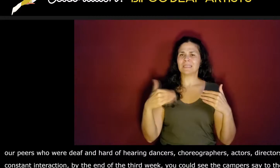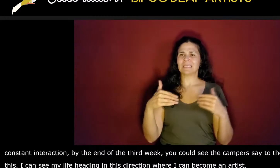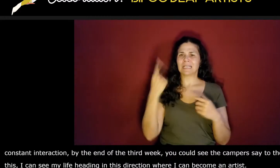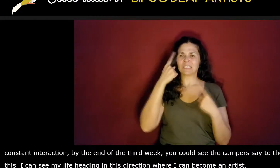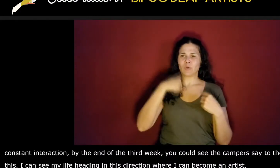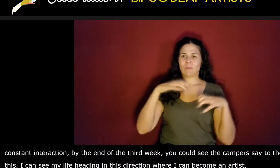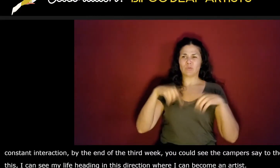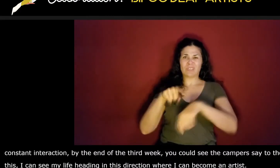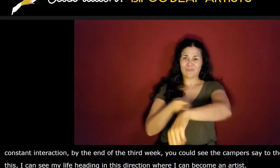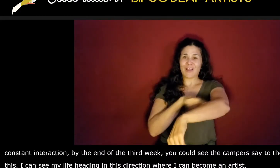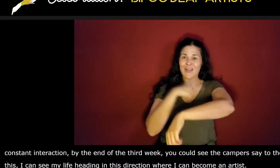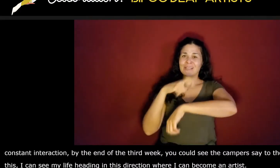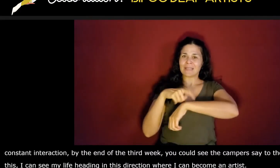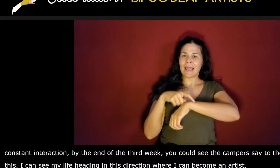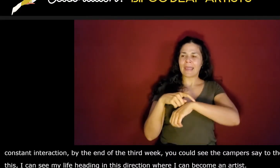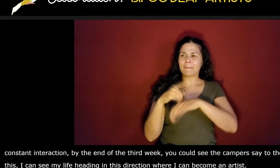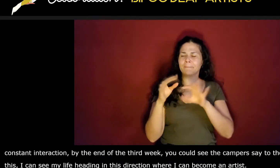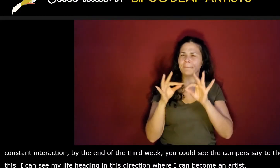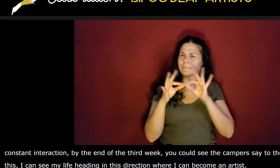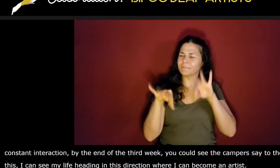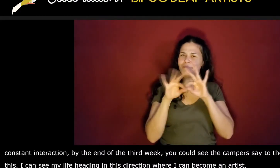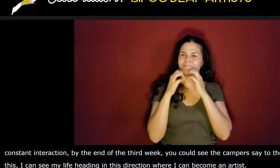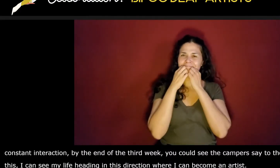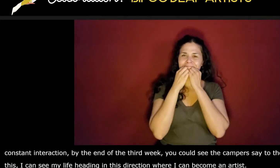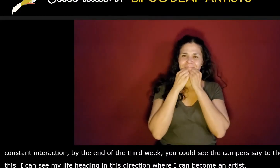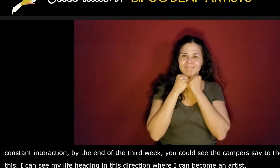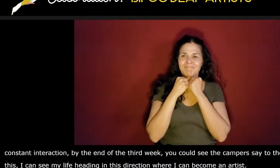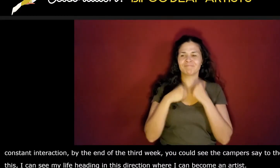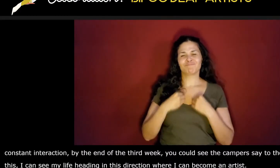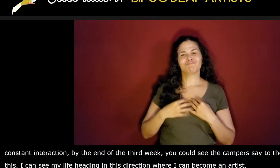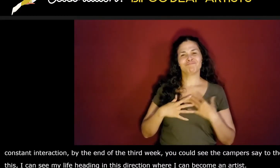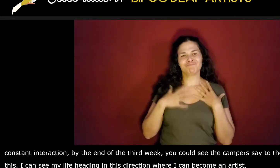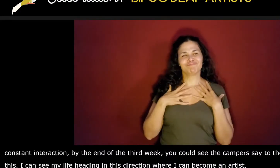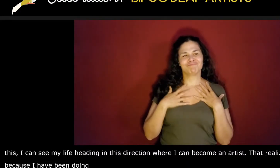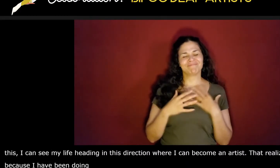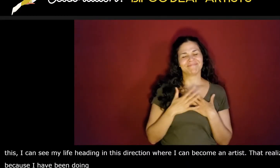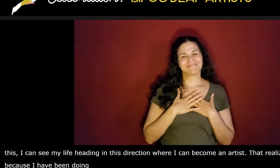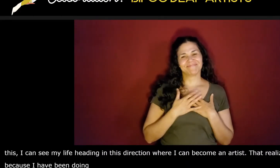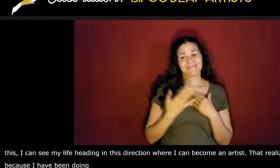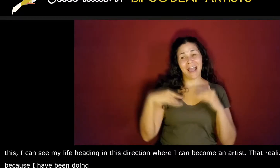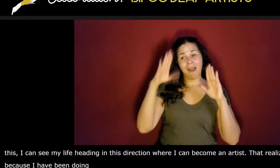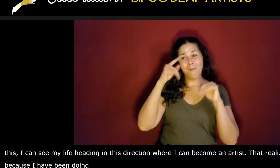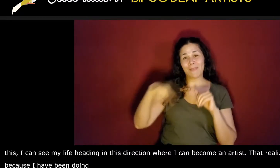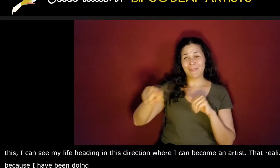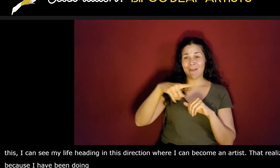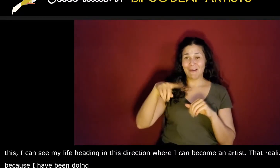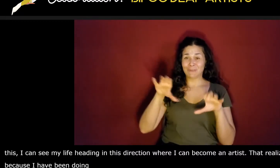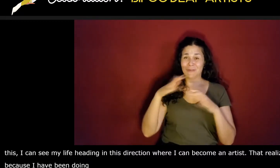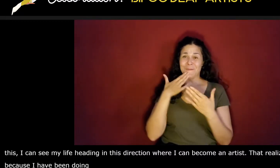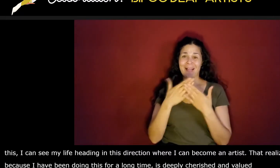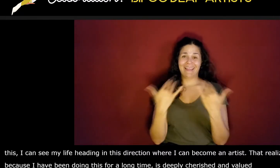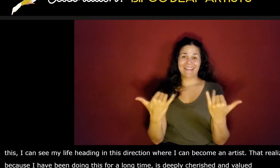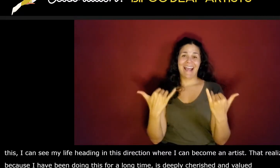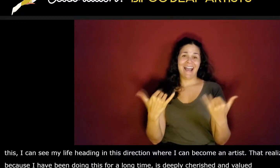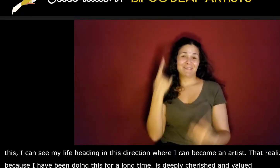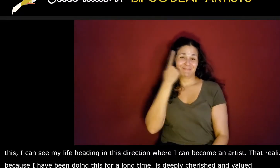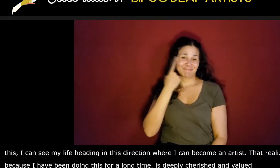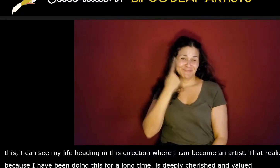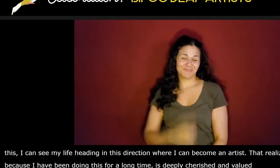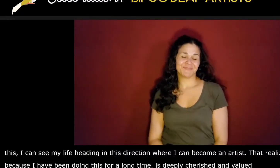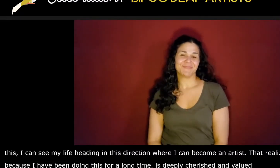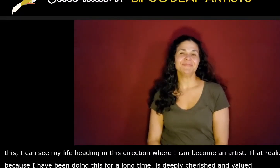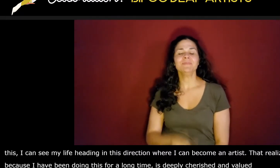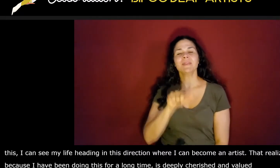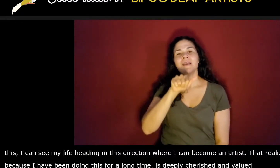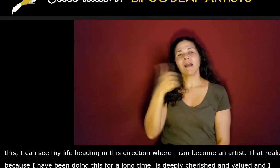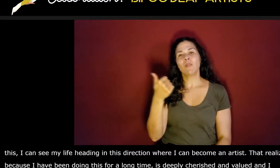artist. That realization to me, especially because I've been doing this for a long time, is deeply cherished and valued. And I hope that they're doing well